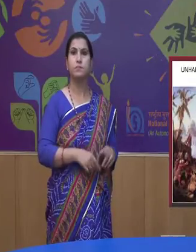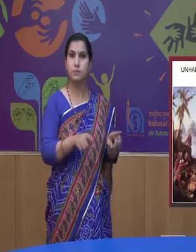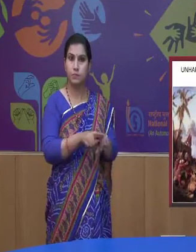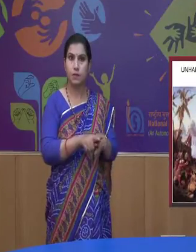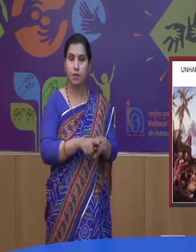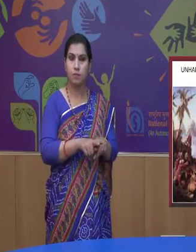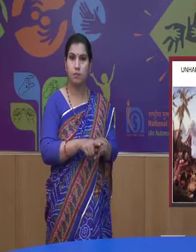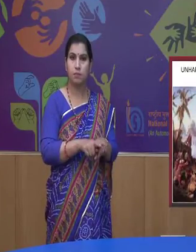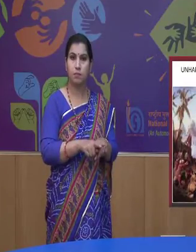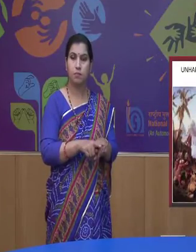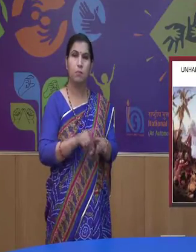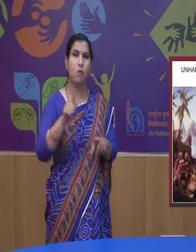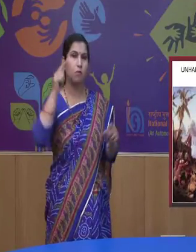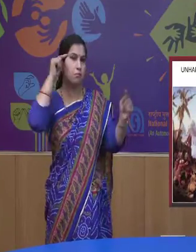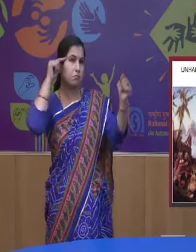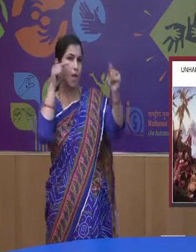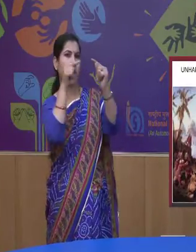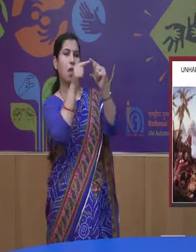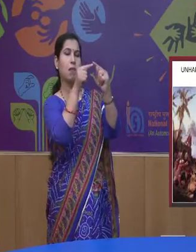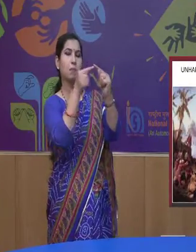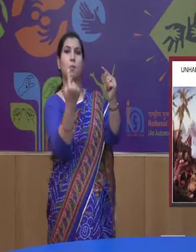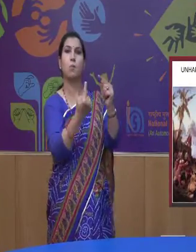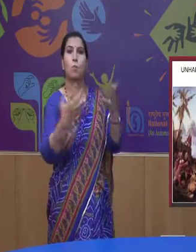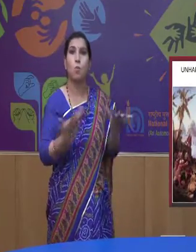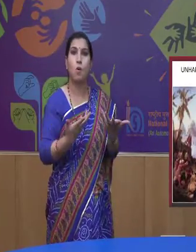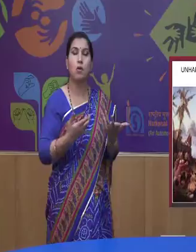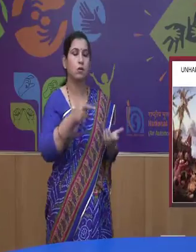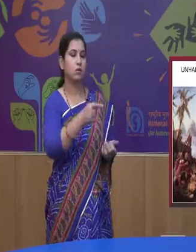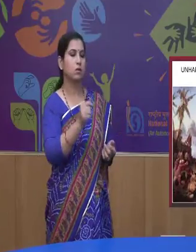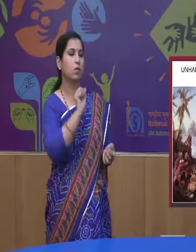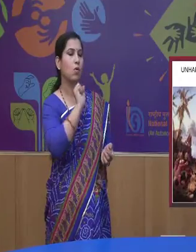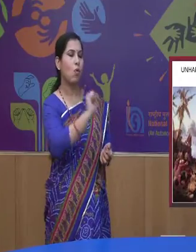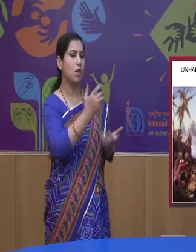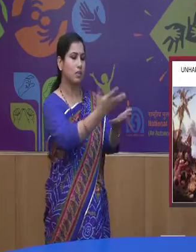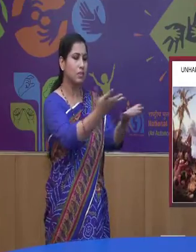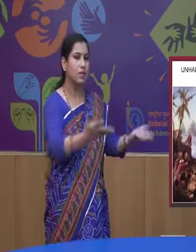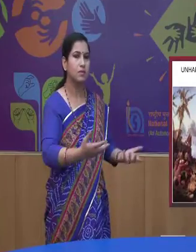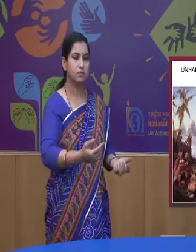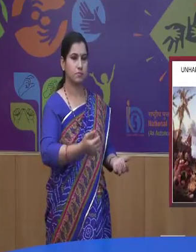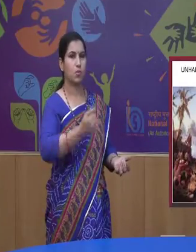and their only objective was to exploit the resources of this country